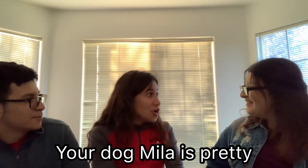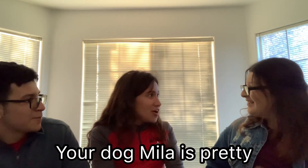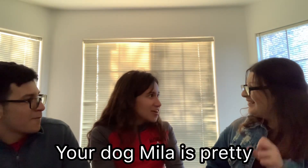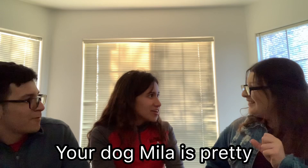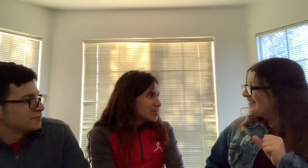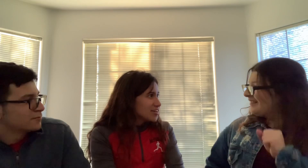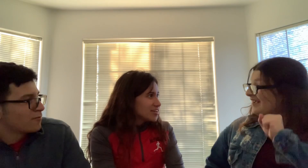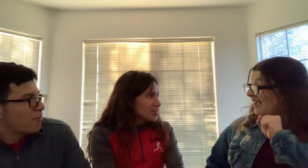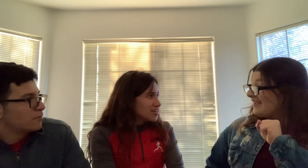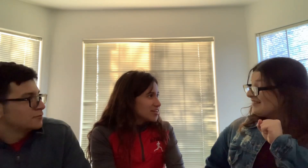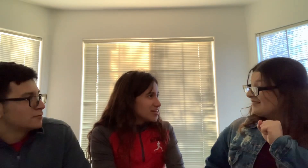Your dog.